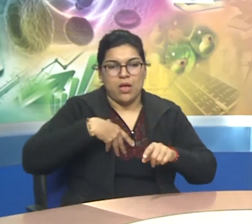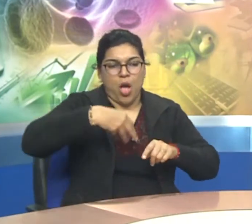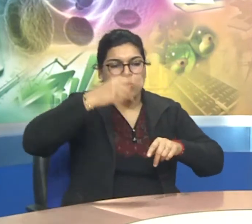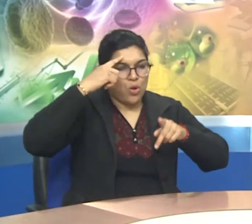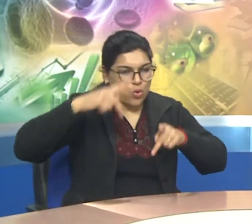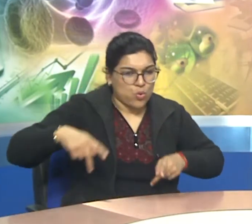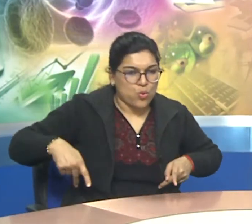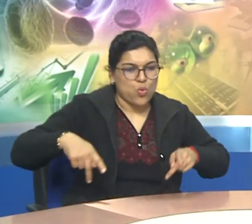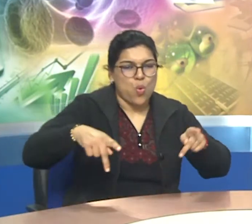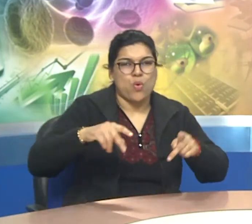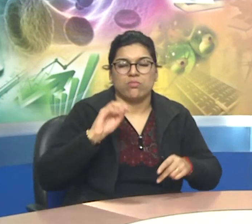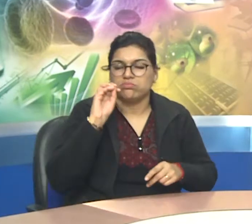We all need to think